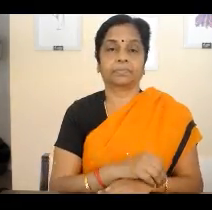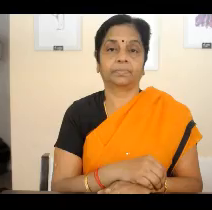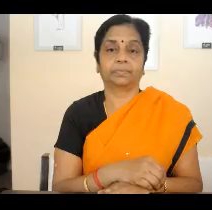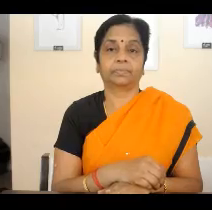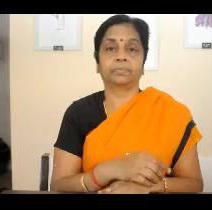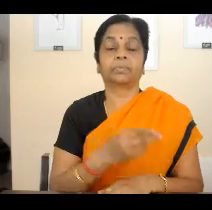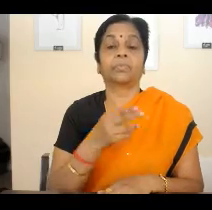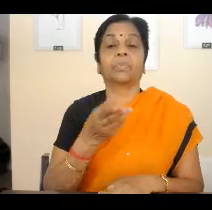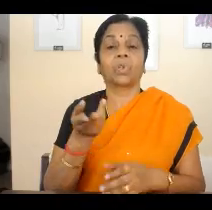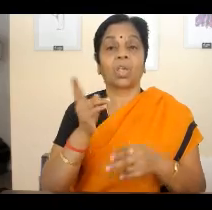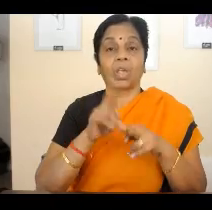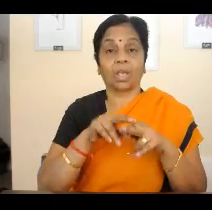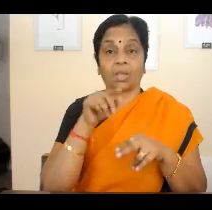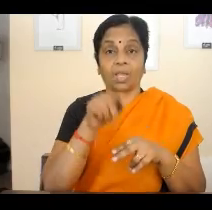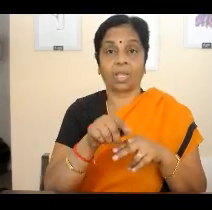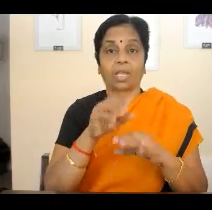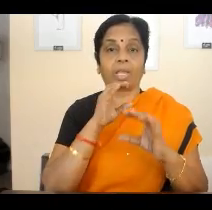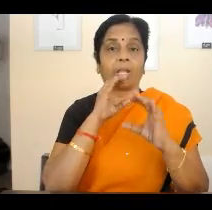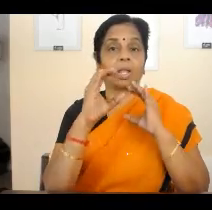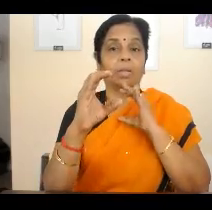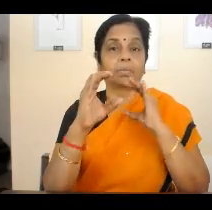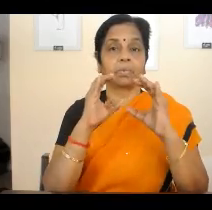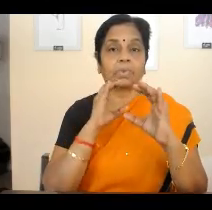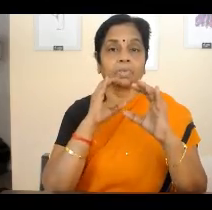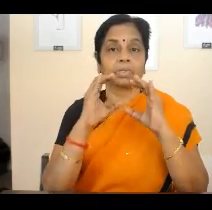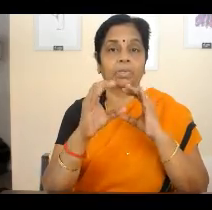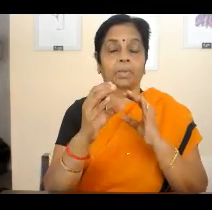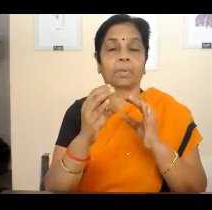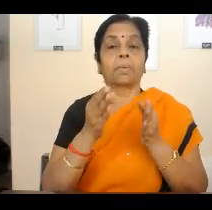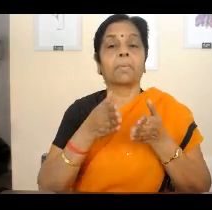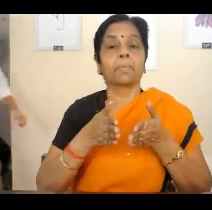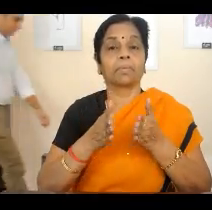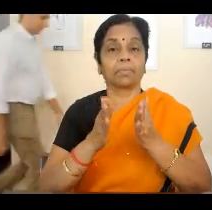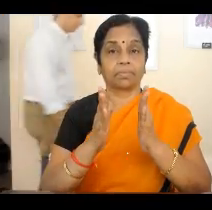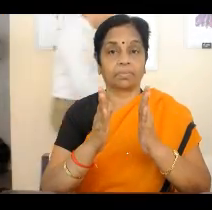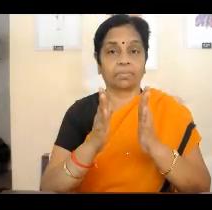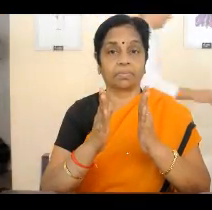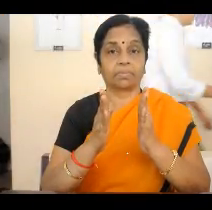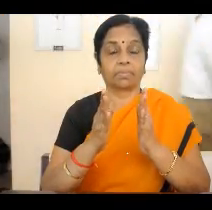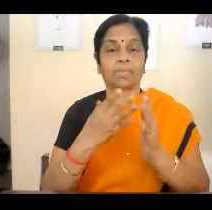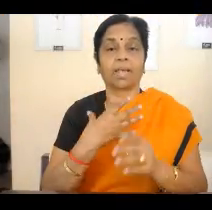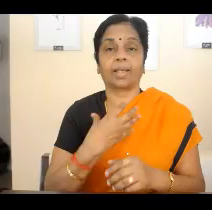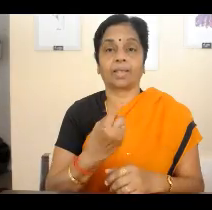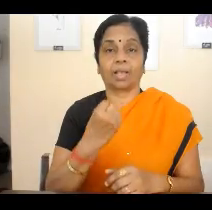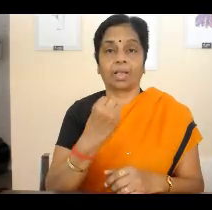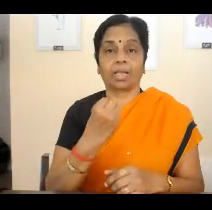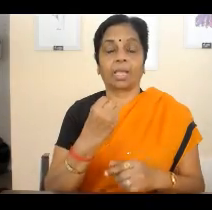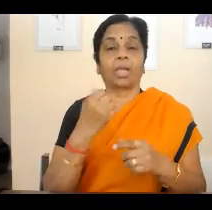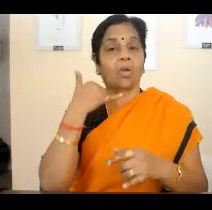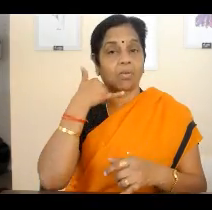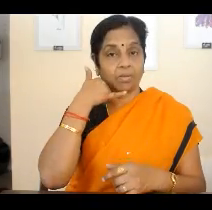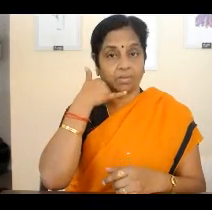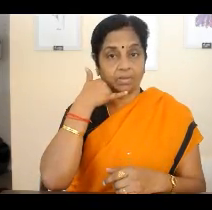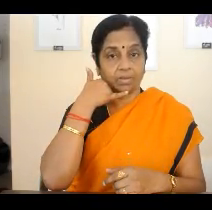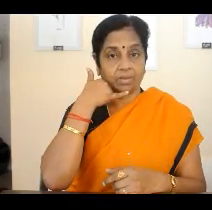It also includes communication methods like telecom,